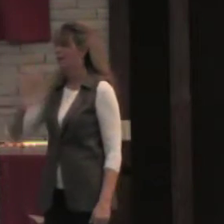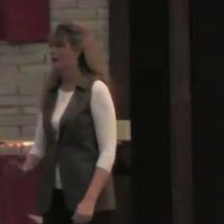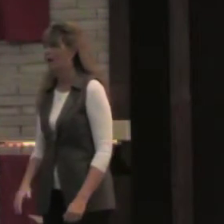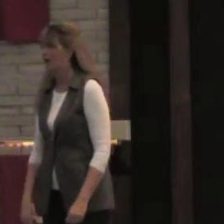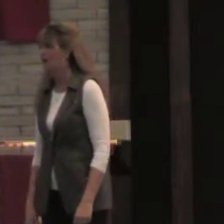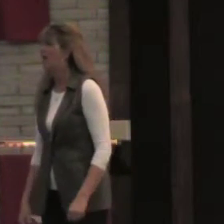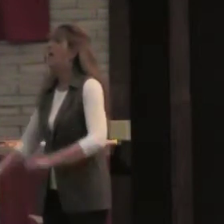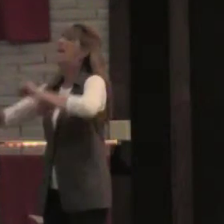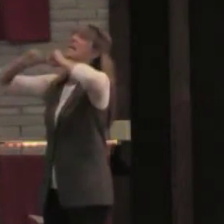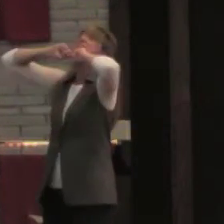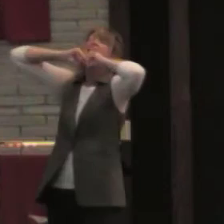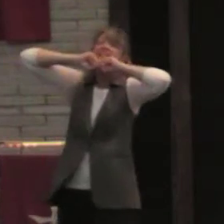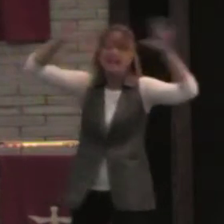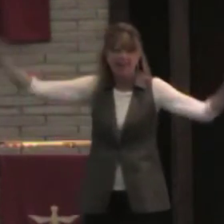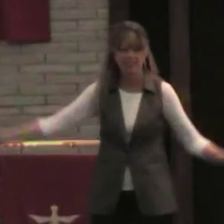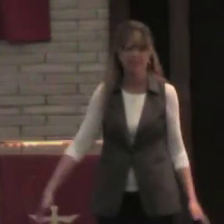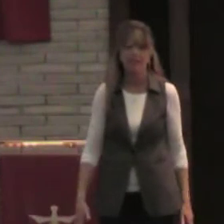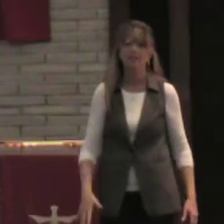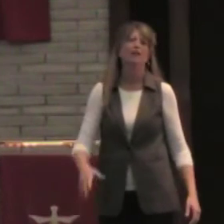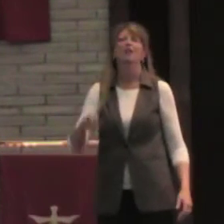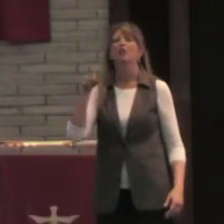supernatural God. Nothing.